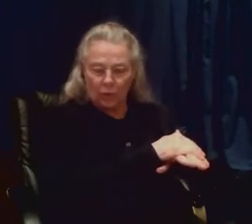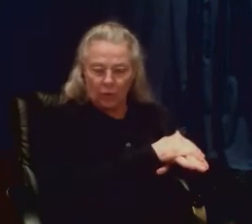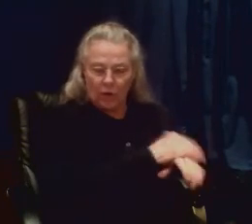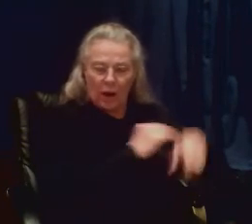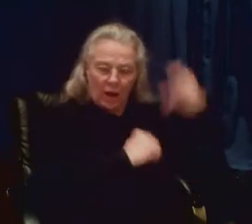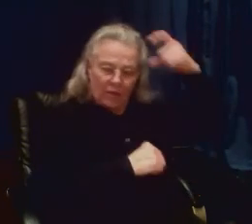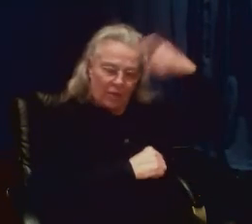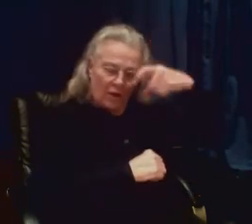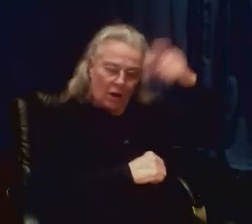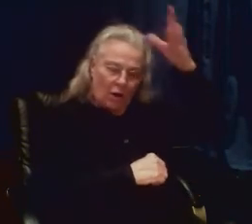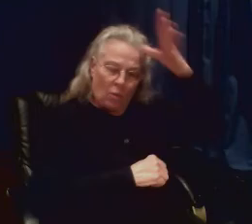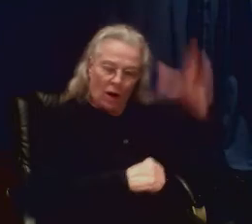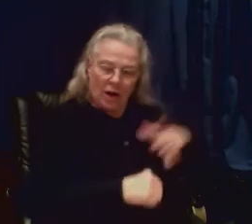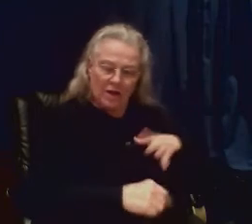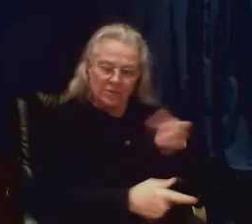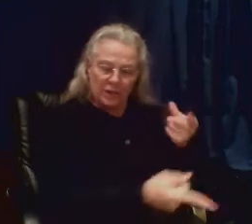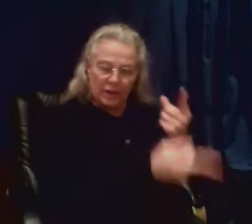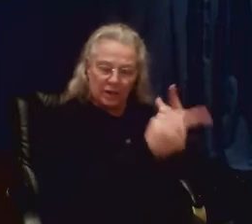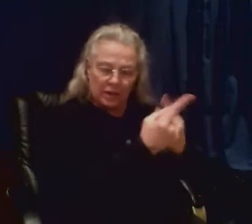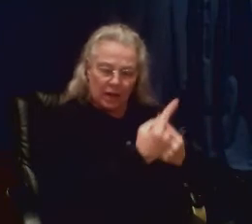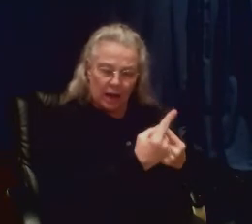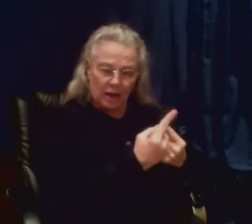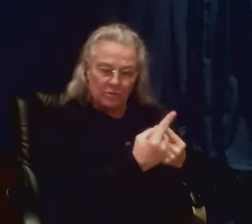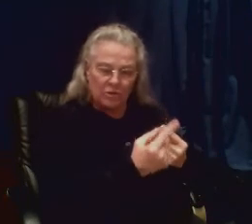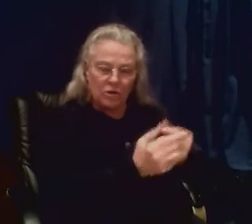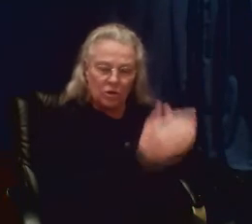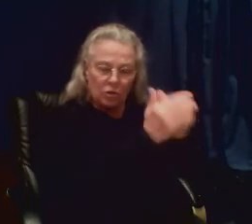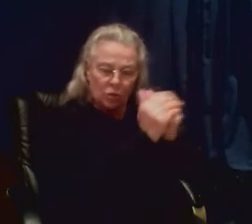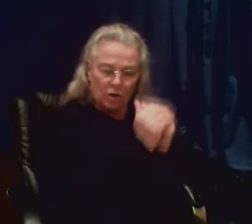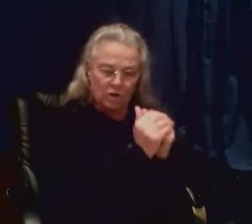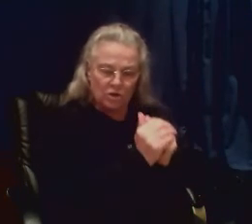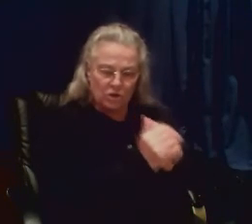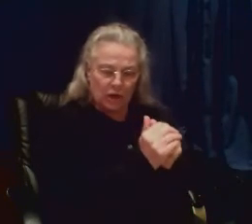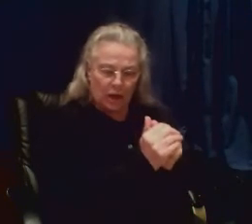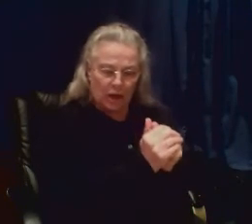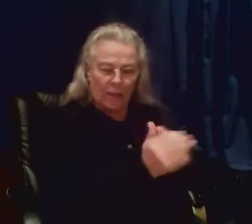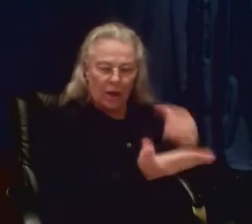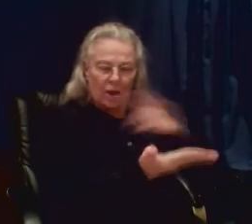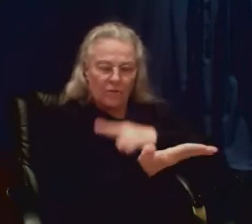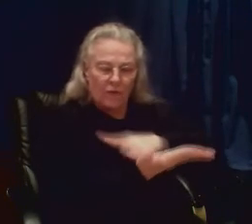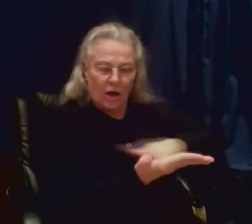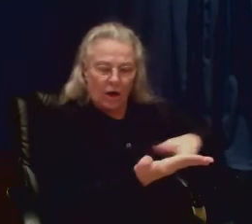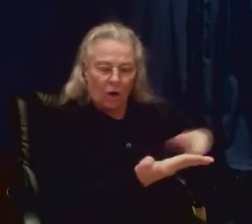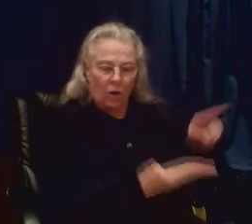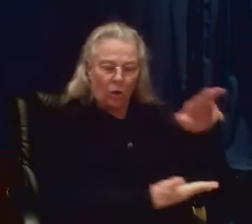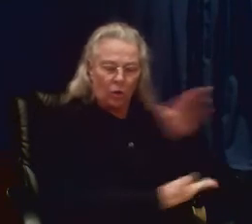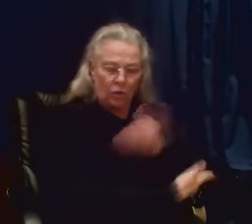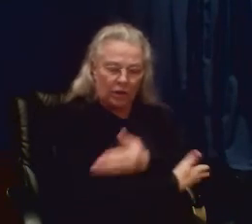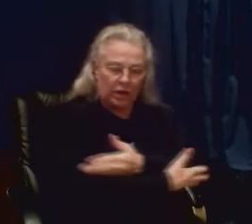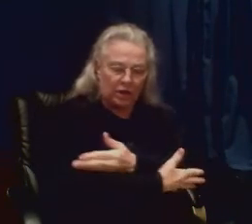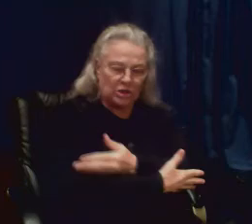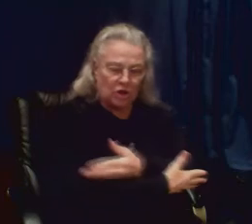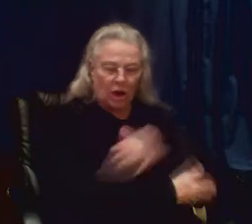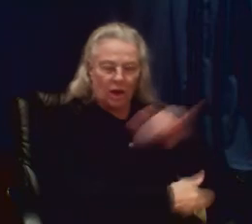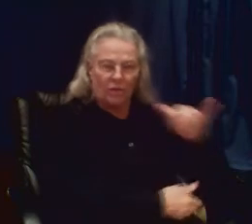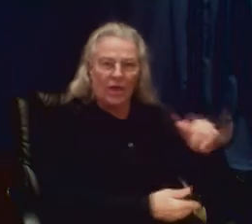born. The wise men came to worship the holy child